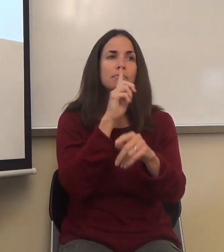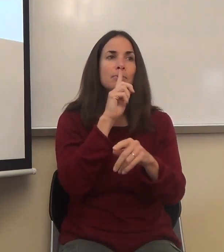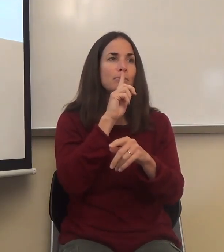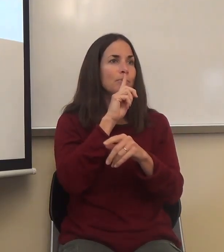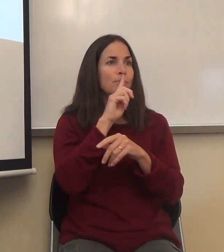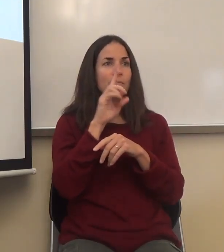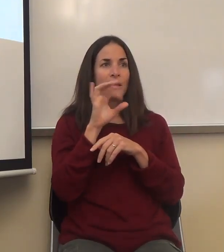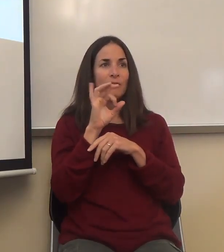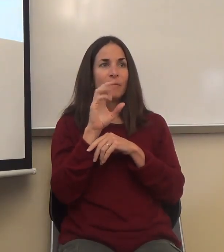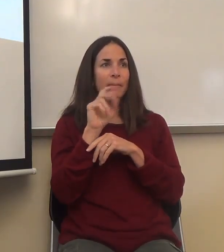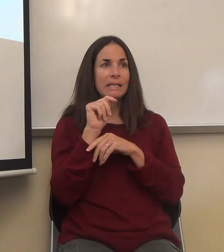yet.